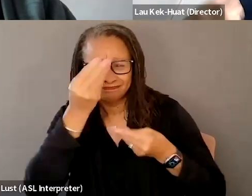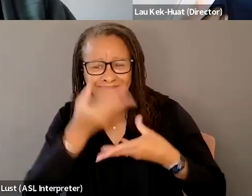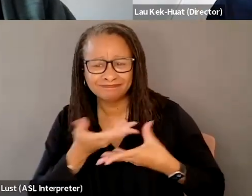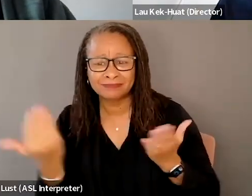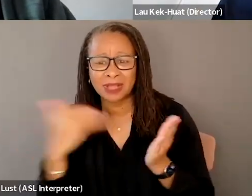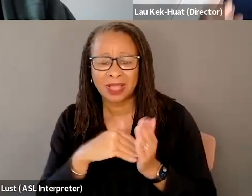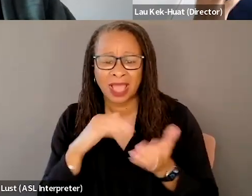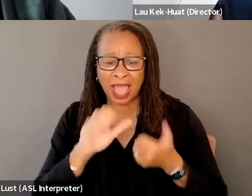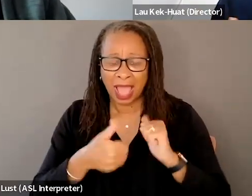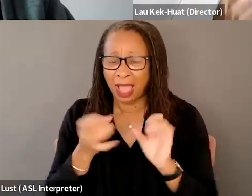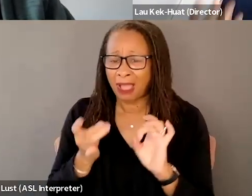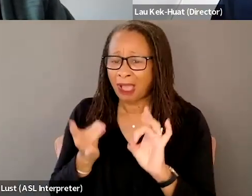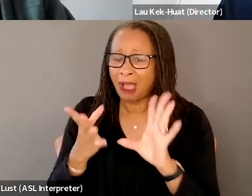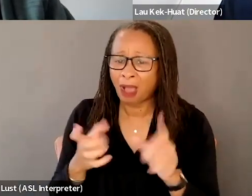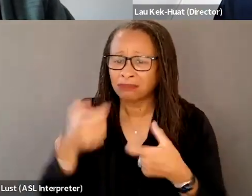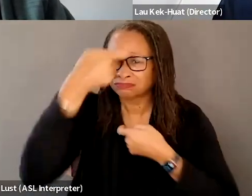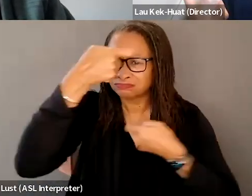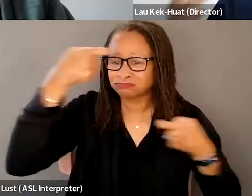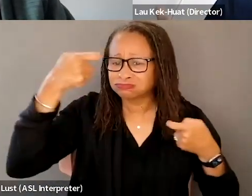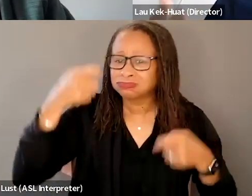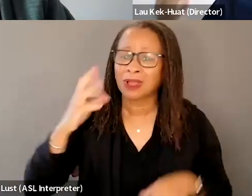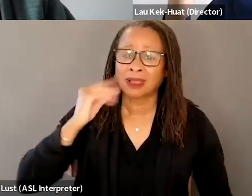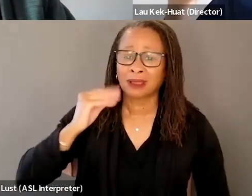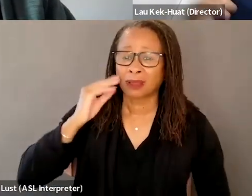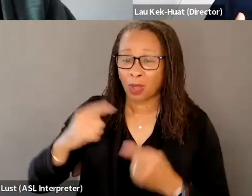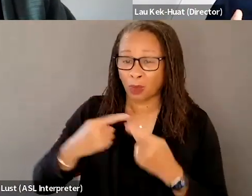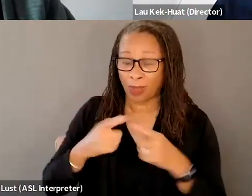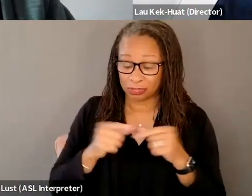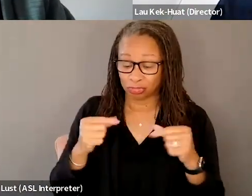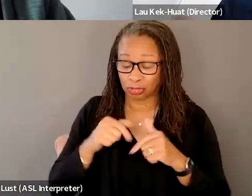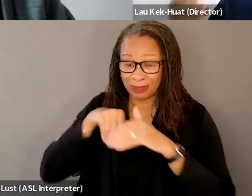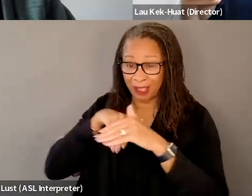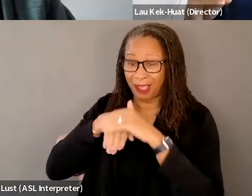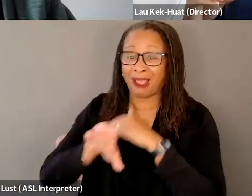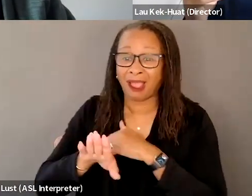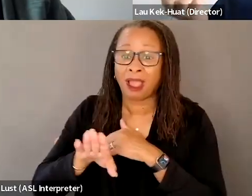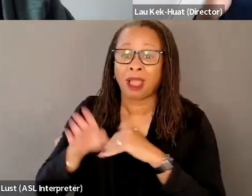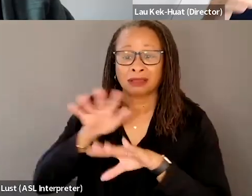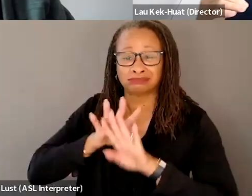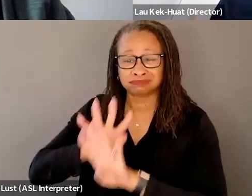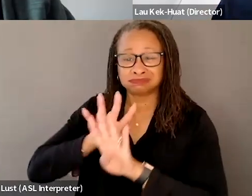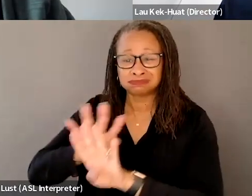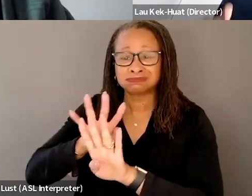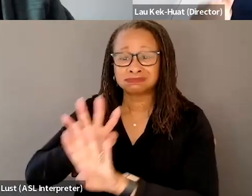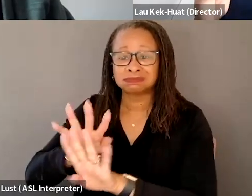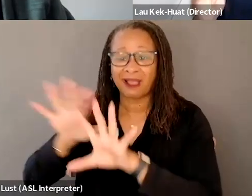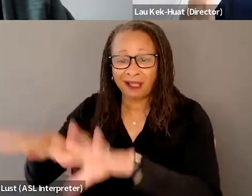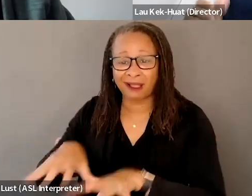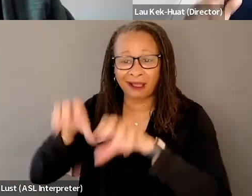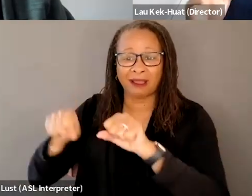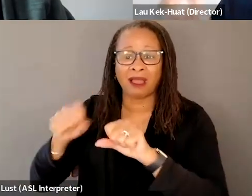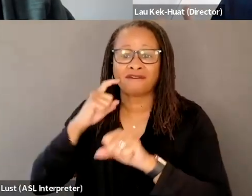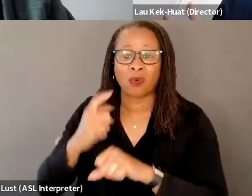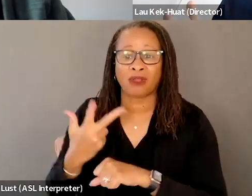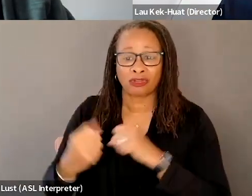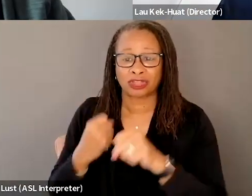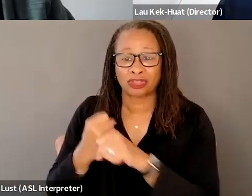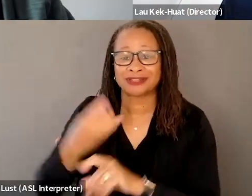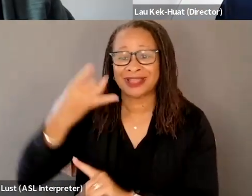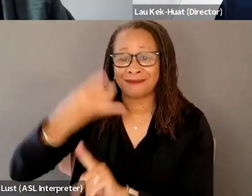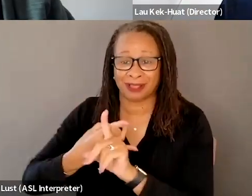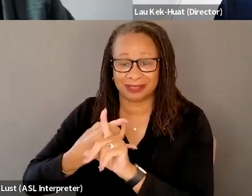how terrible and traumatized experience when Japan army came and occupied us for 3 years and